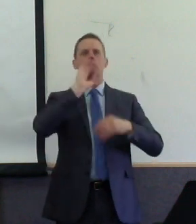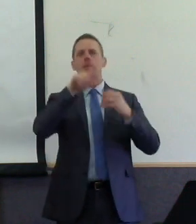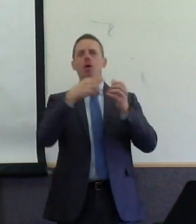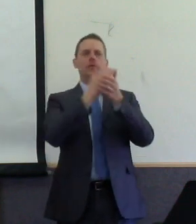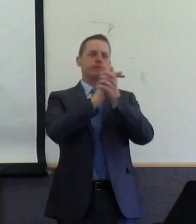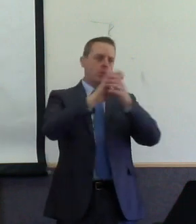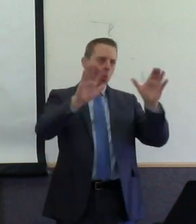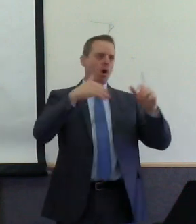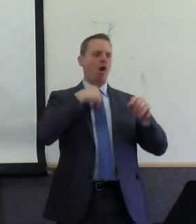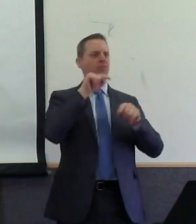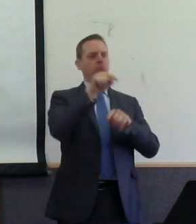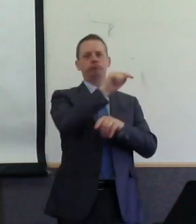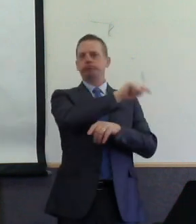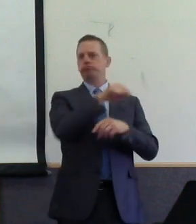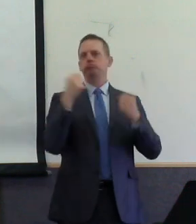talks about wise role.